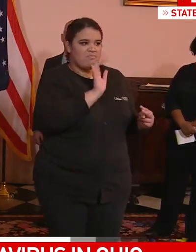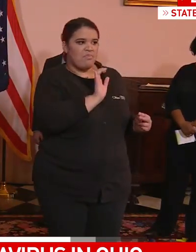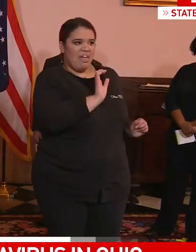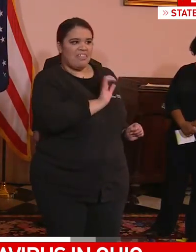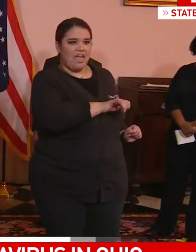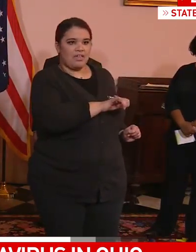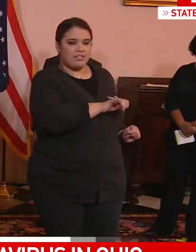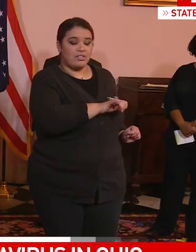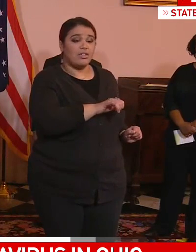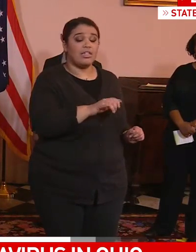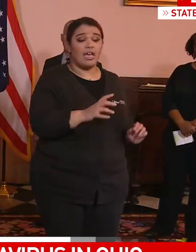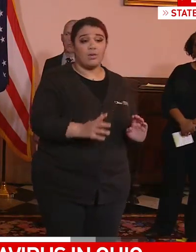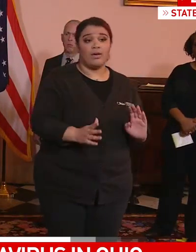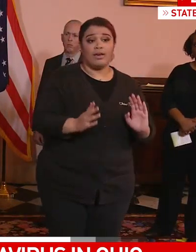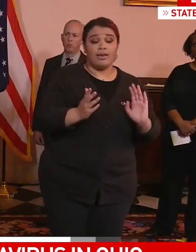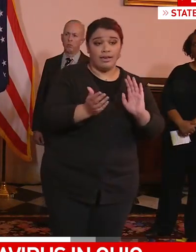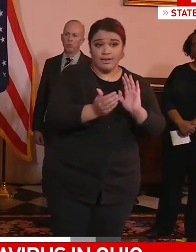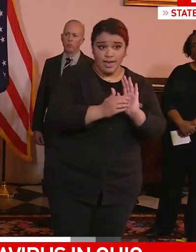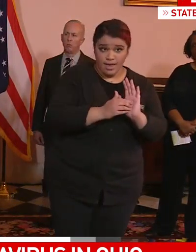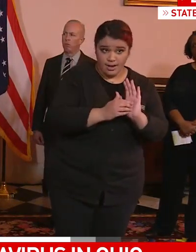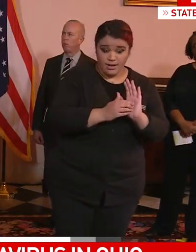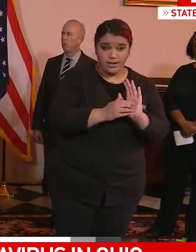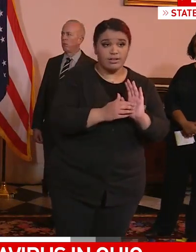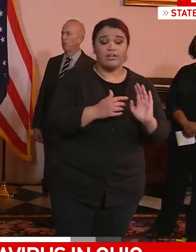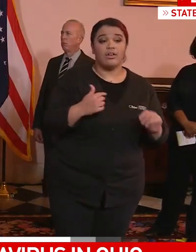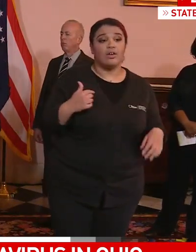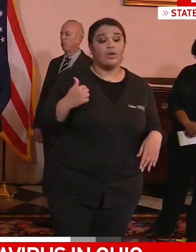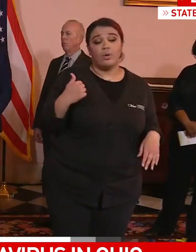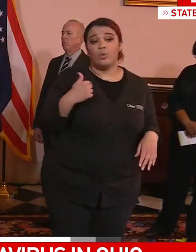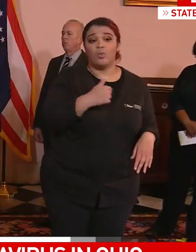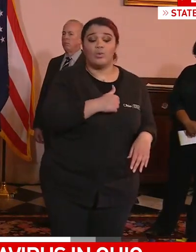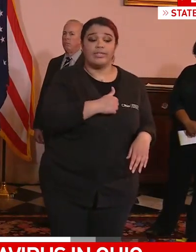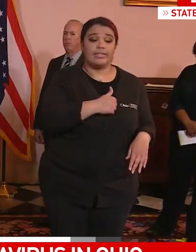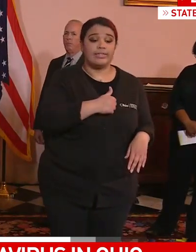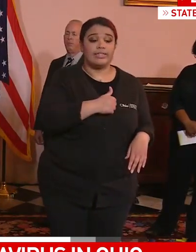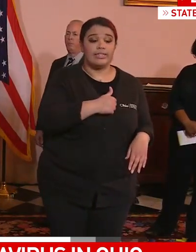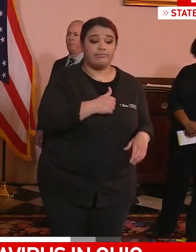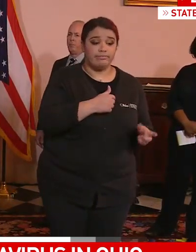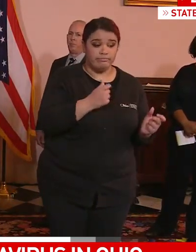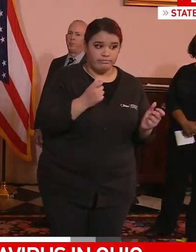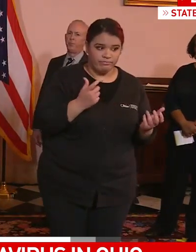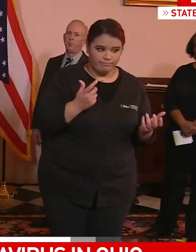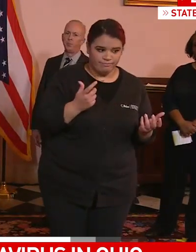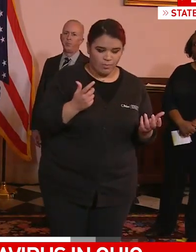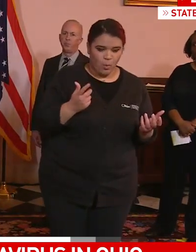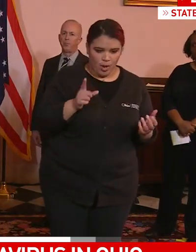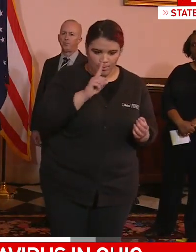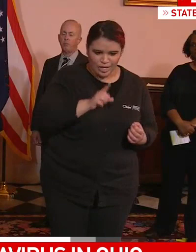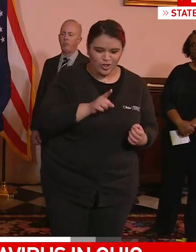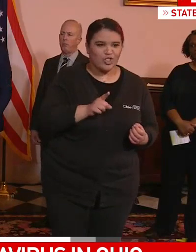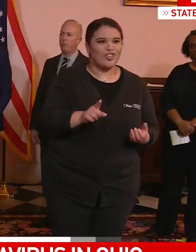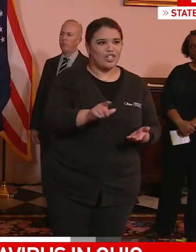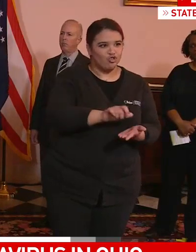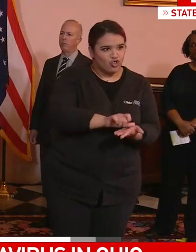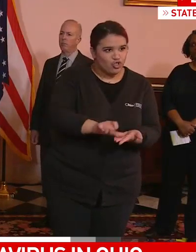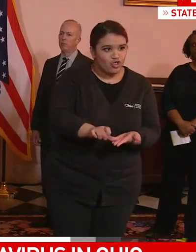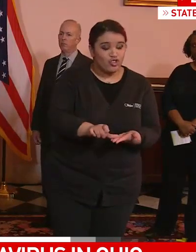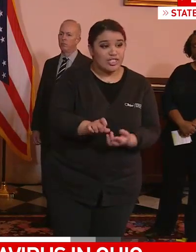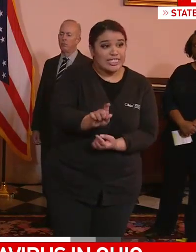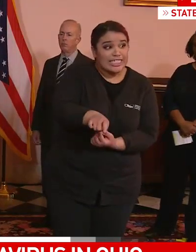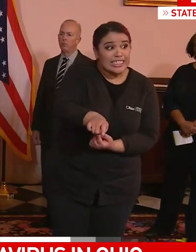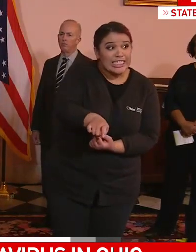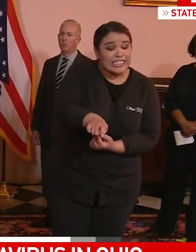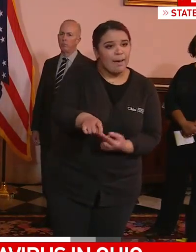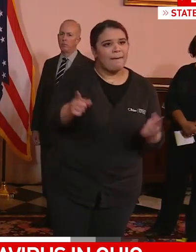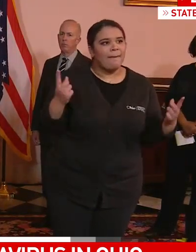worked out. And again, you don't want to deny someone, a surgery that is needed. It's the last thing anybody wants to do. On